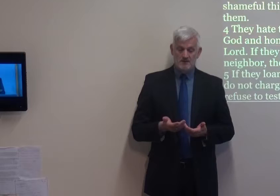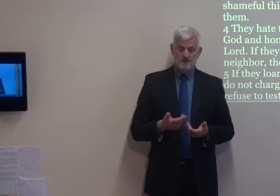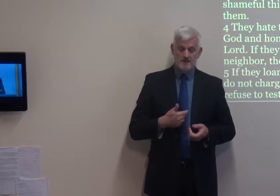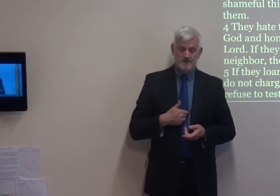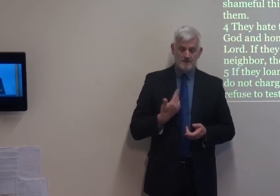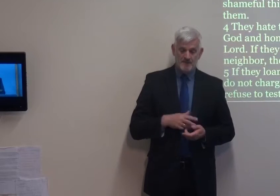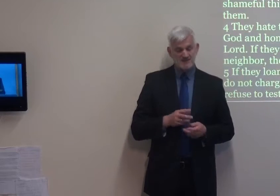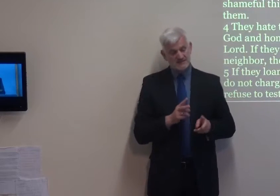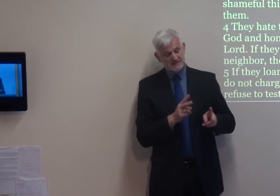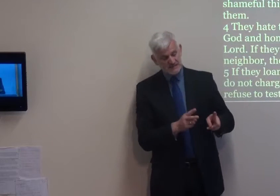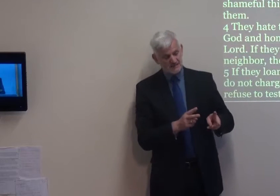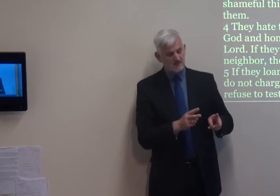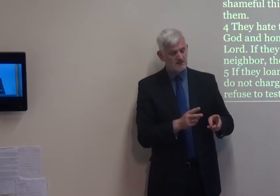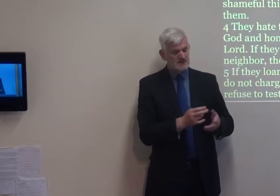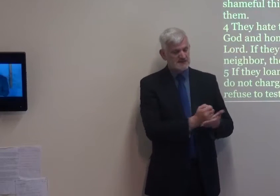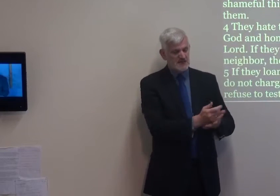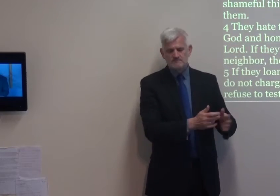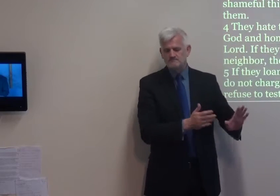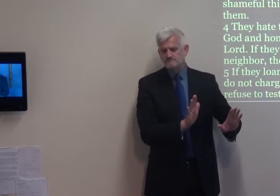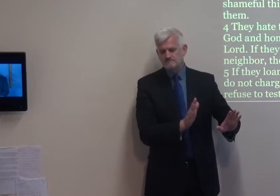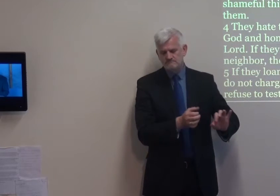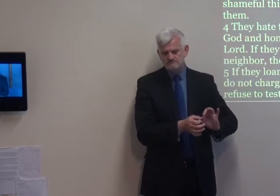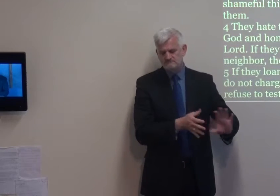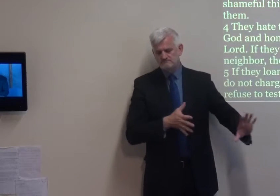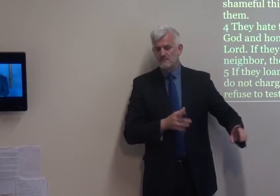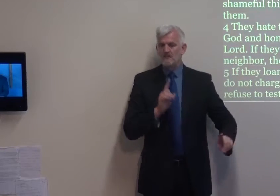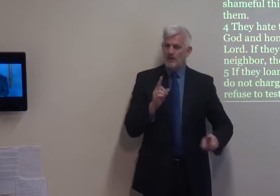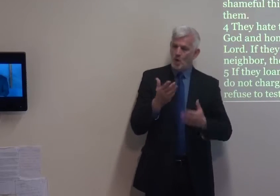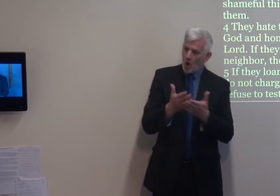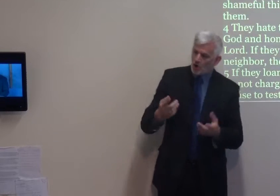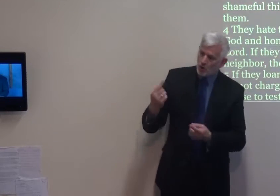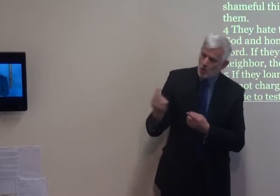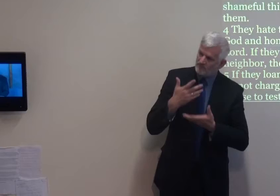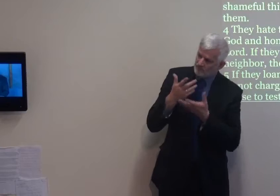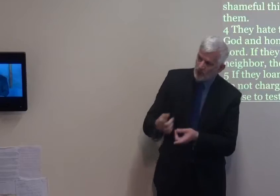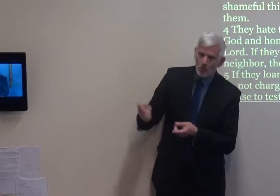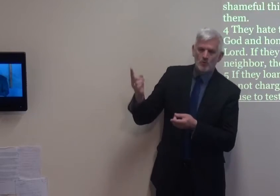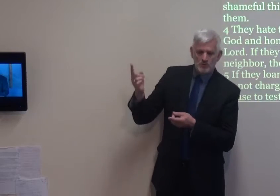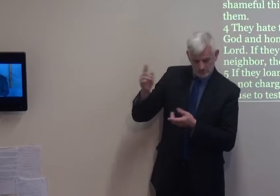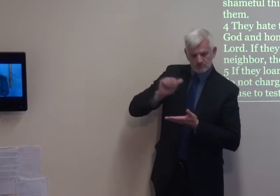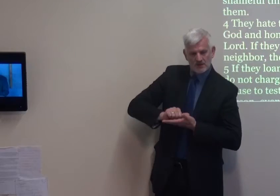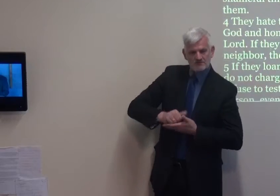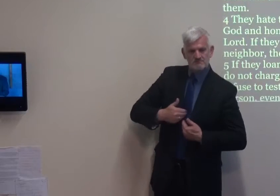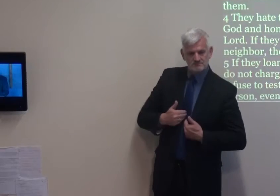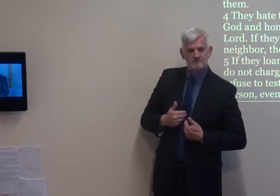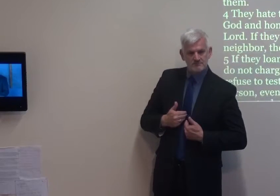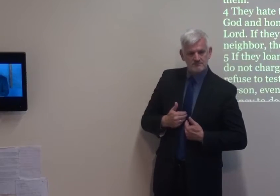vile person is contemned, but he honoureth them that fear the Lord. He that sweareth